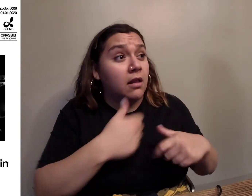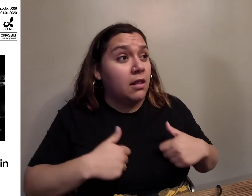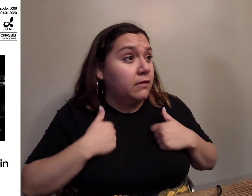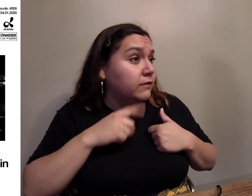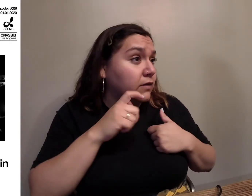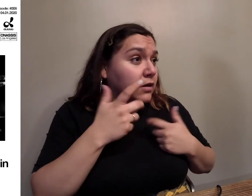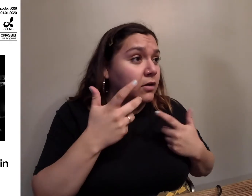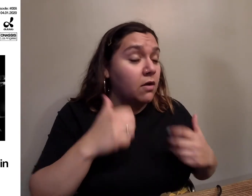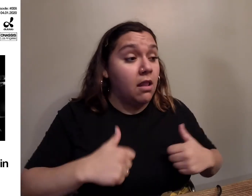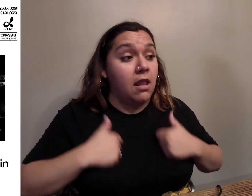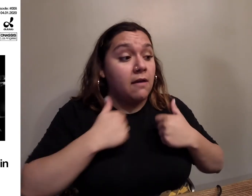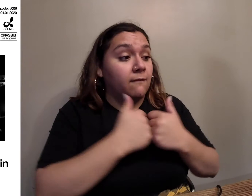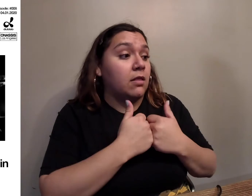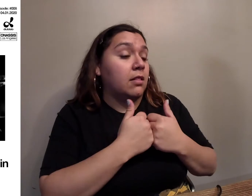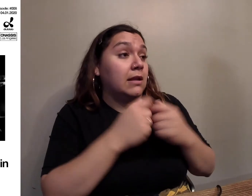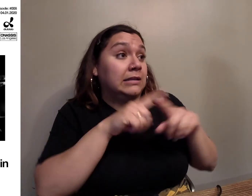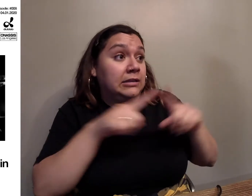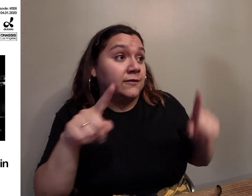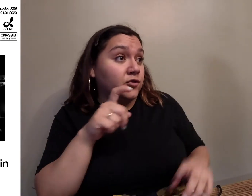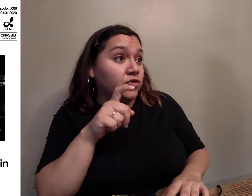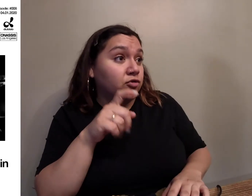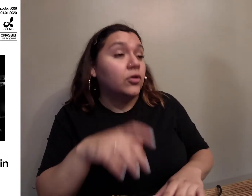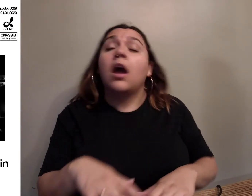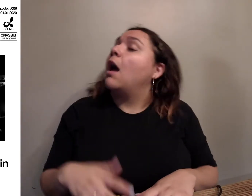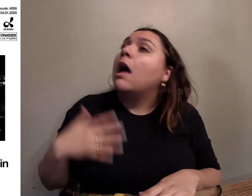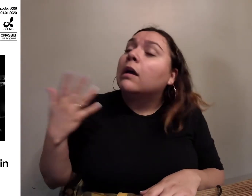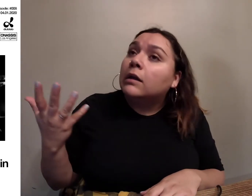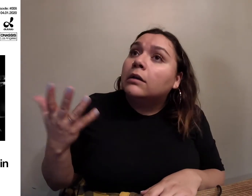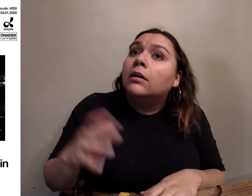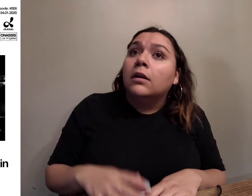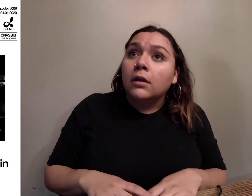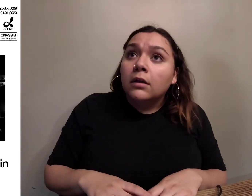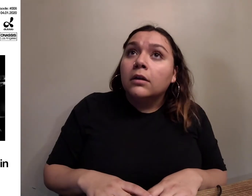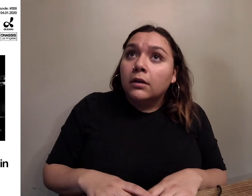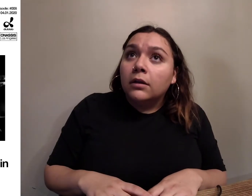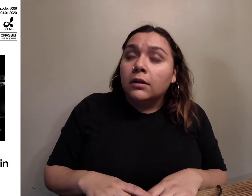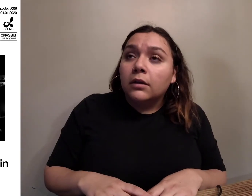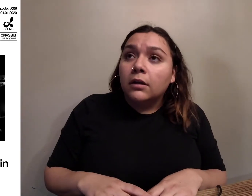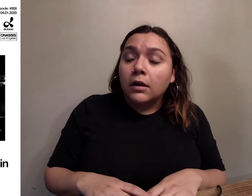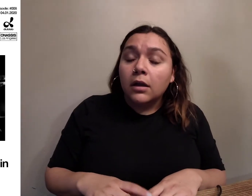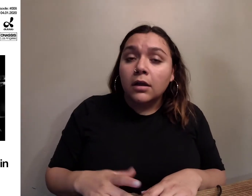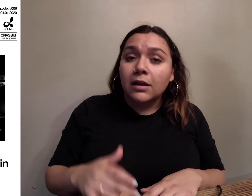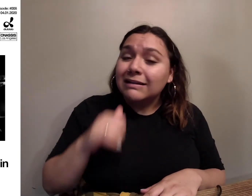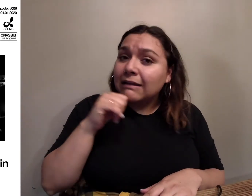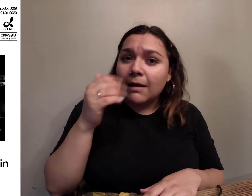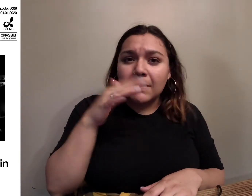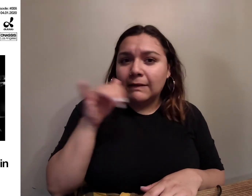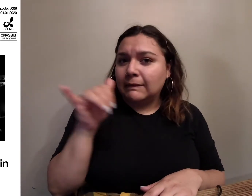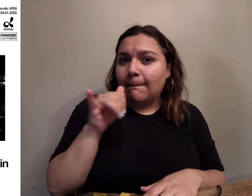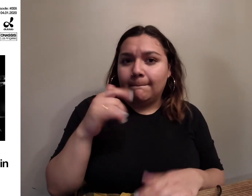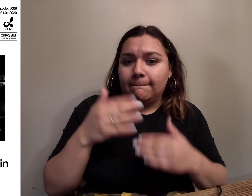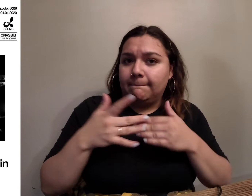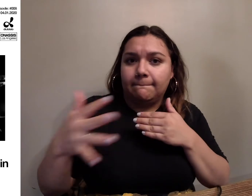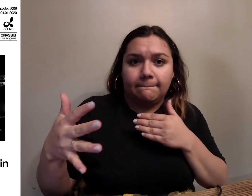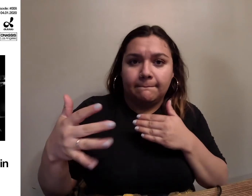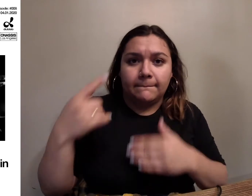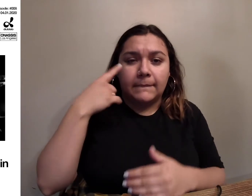or a life with a difference? I mean, it's not going to be the same. I